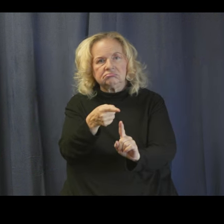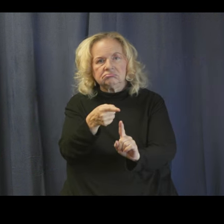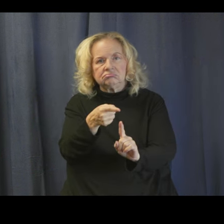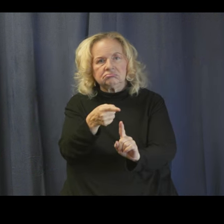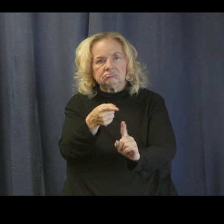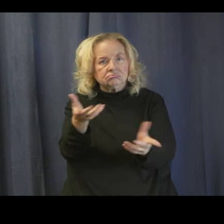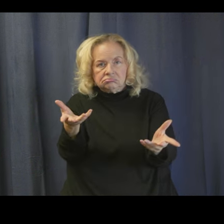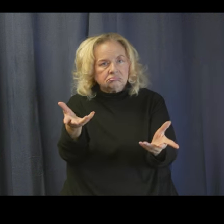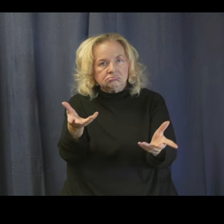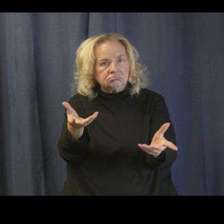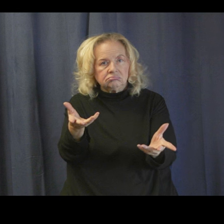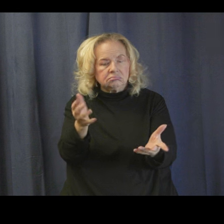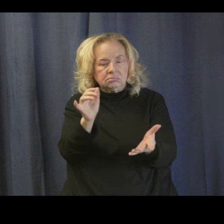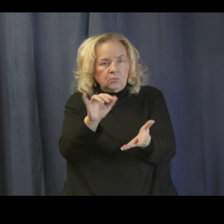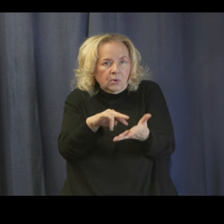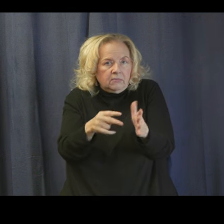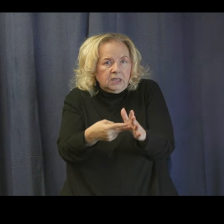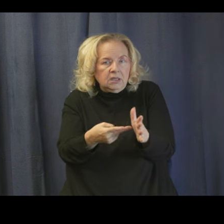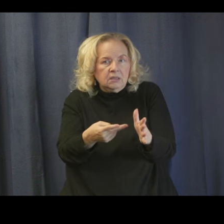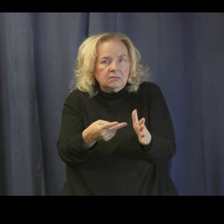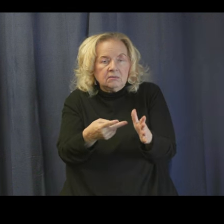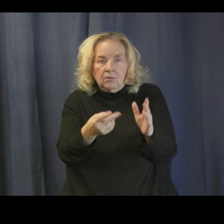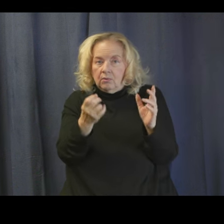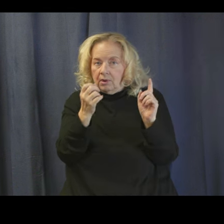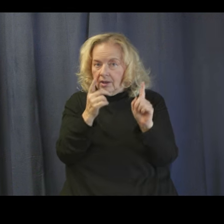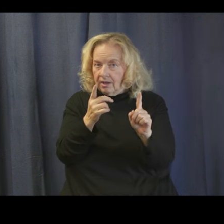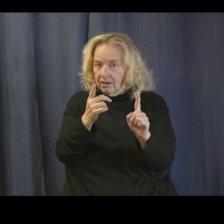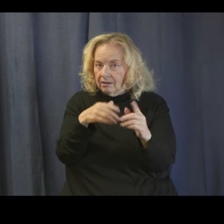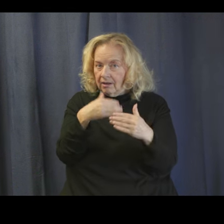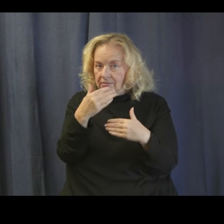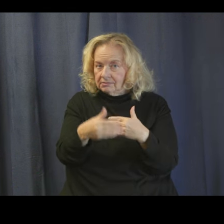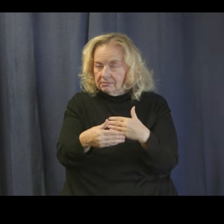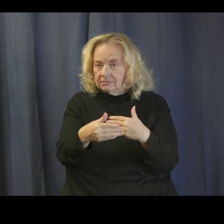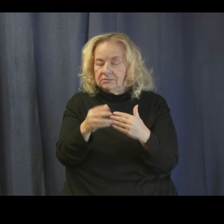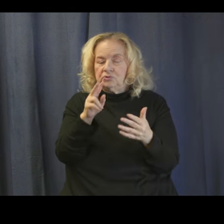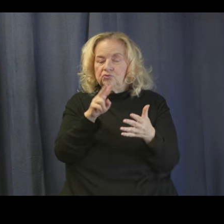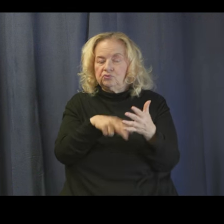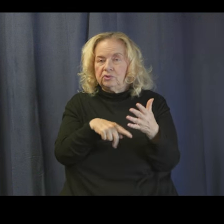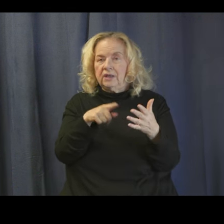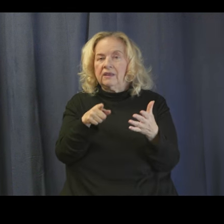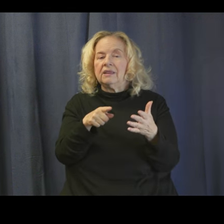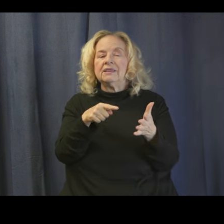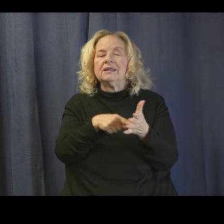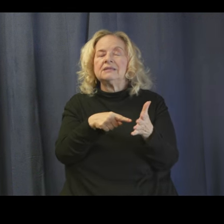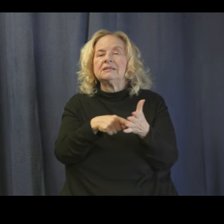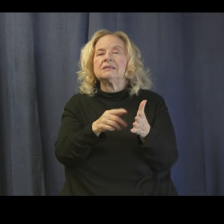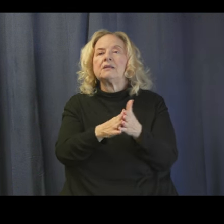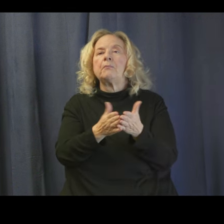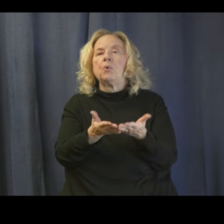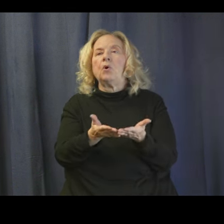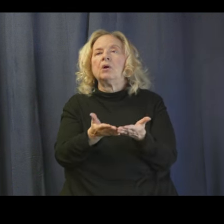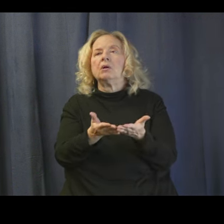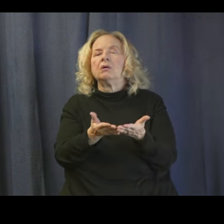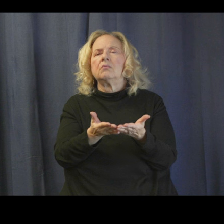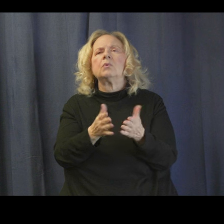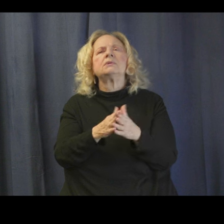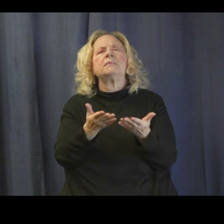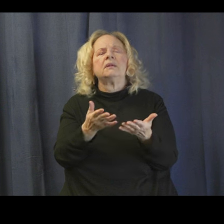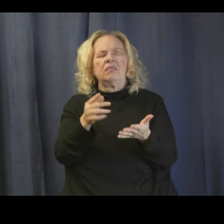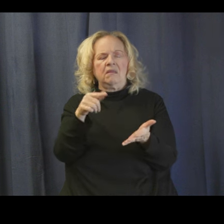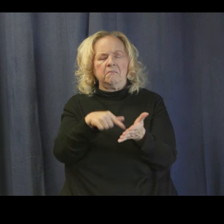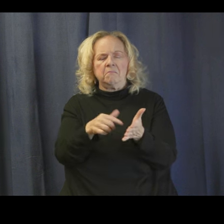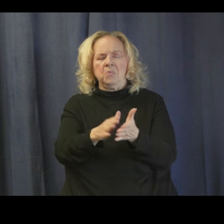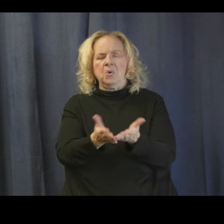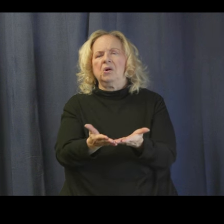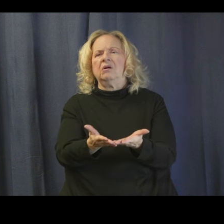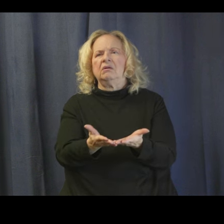is more. But wait, get a load of this. When you read this is the book,